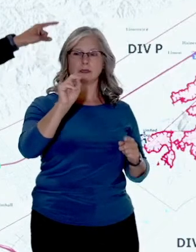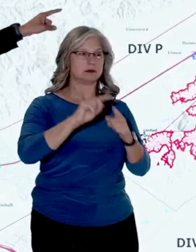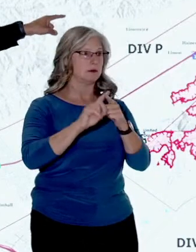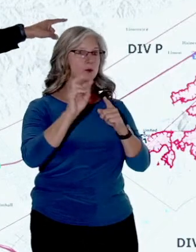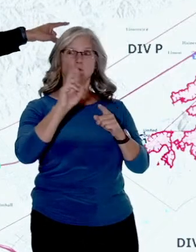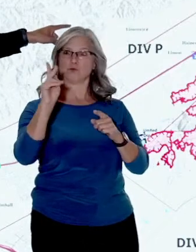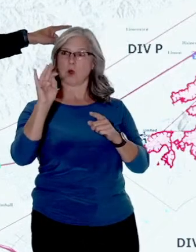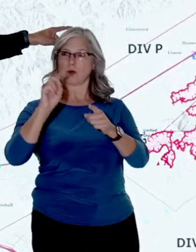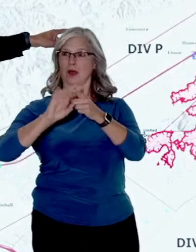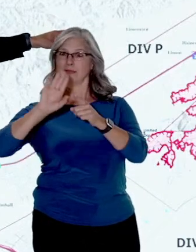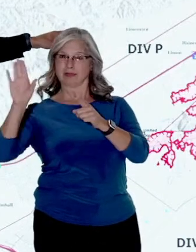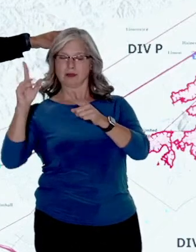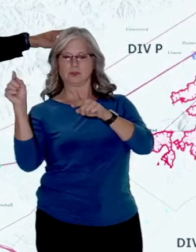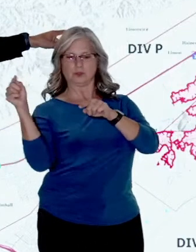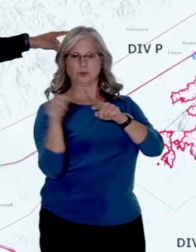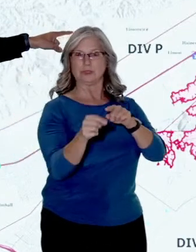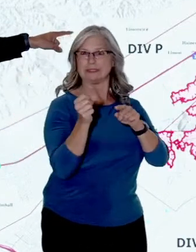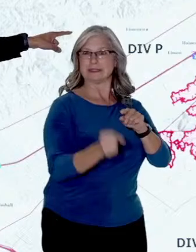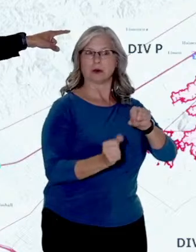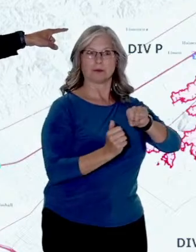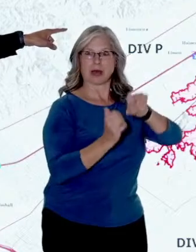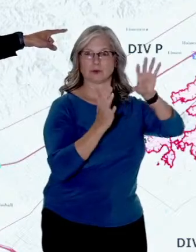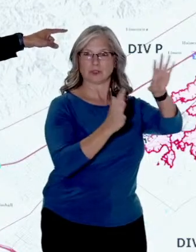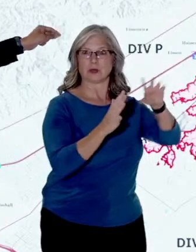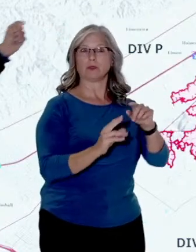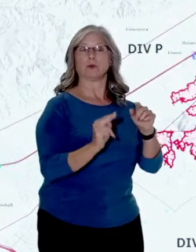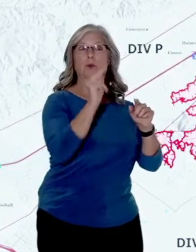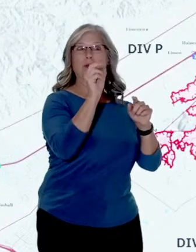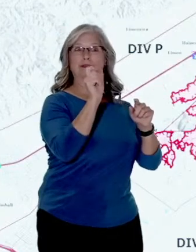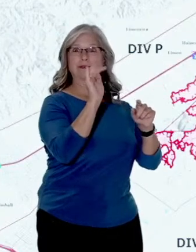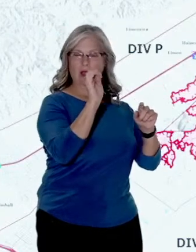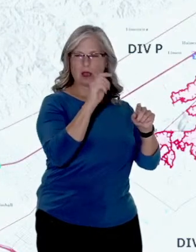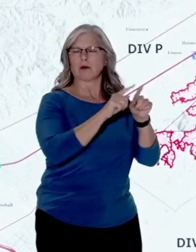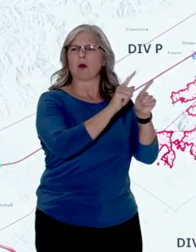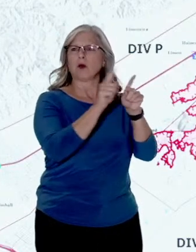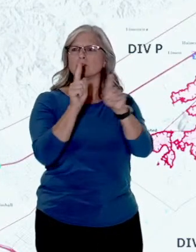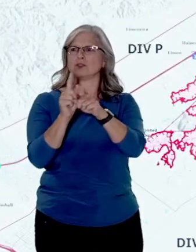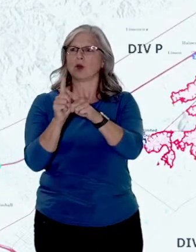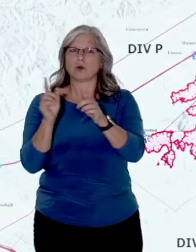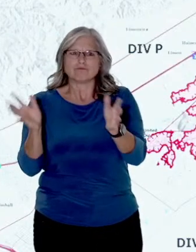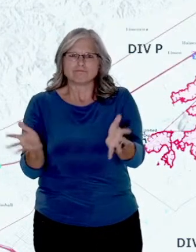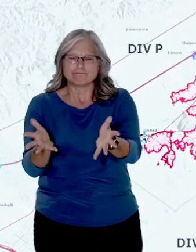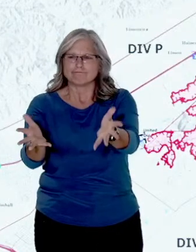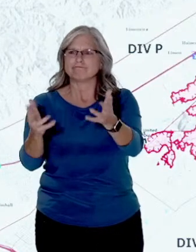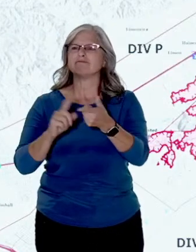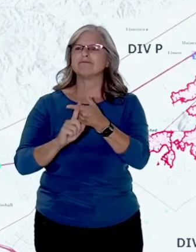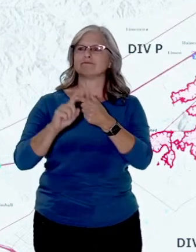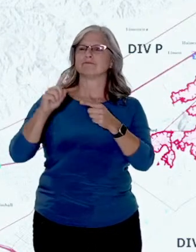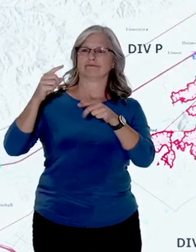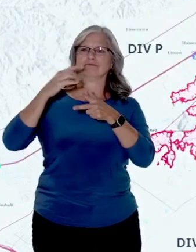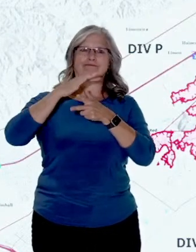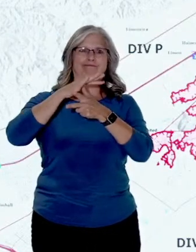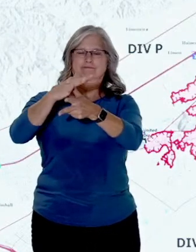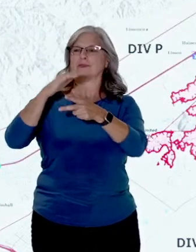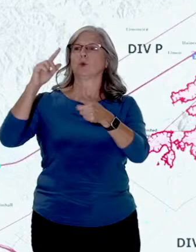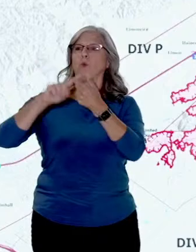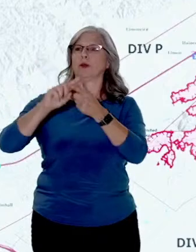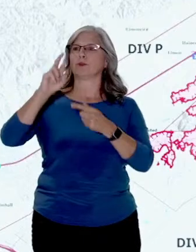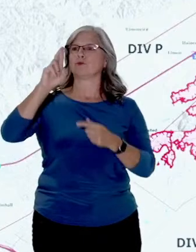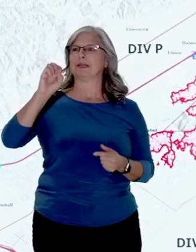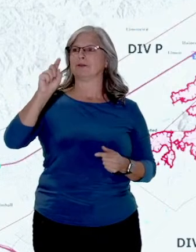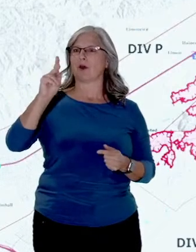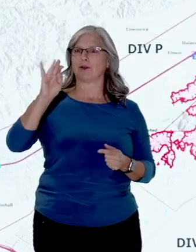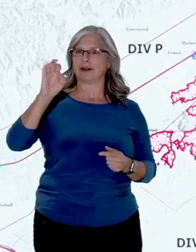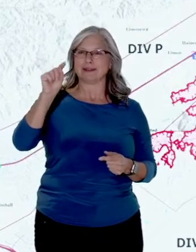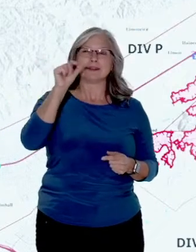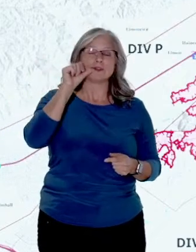end all the way to South Mountain Road on the north side of the east end. They also reinforced it with fixed wing retardant yesterday. And then last night